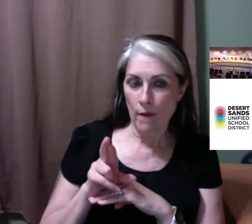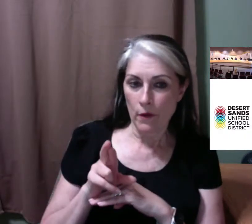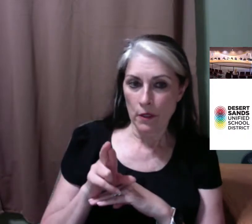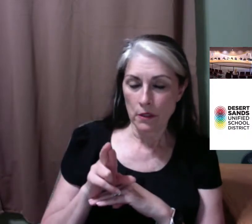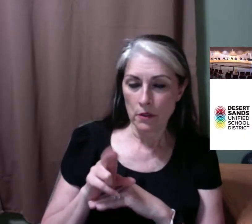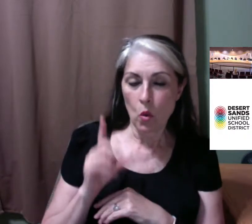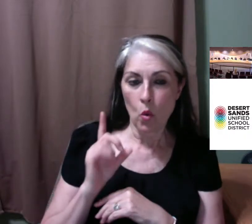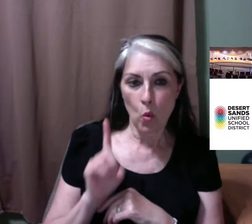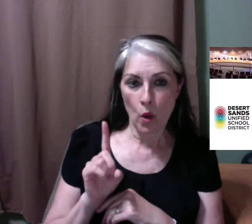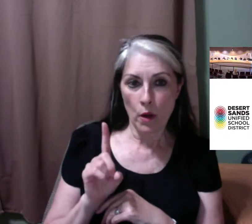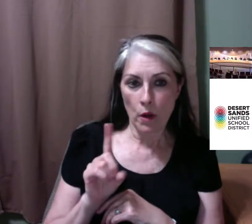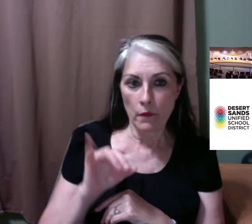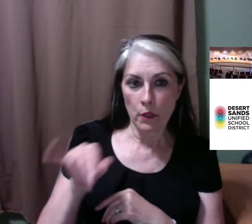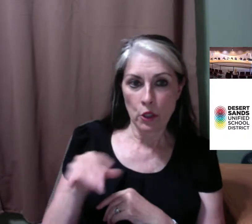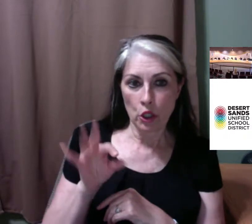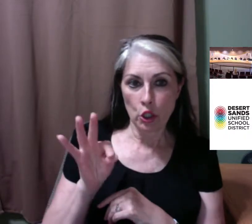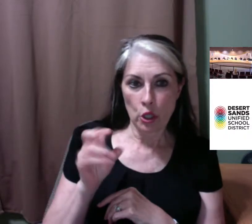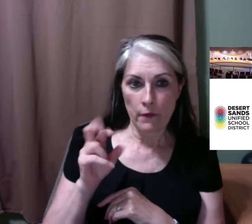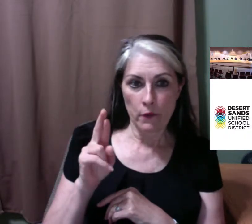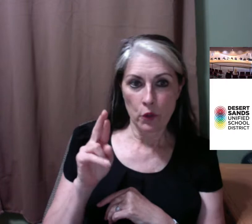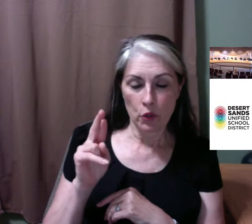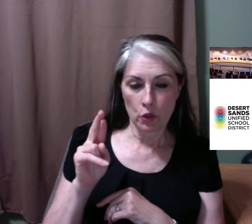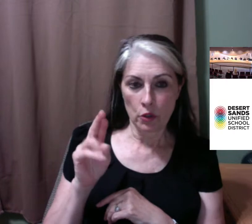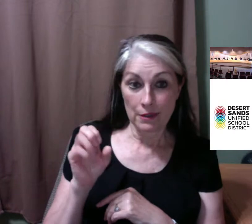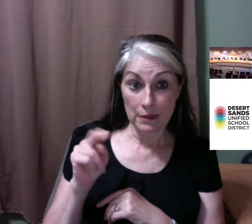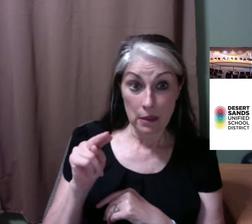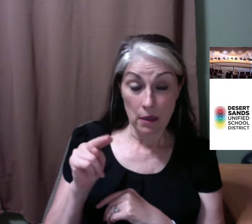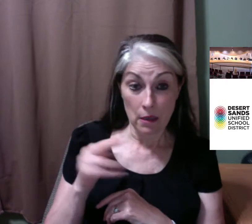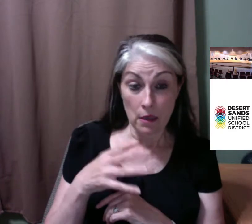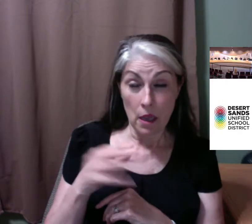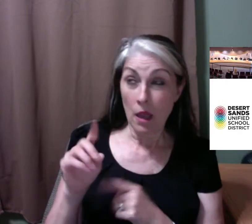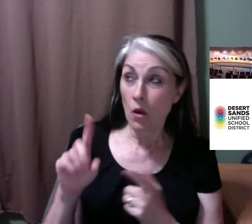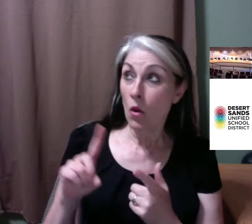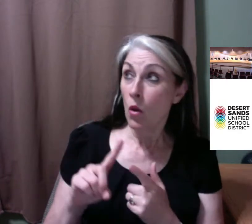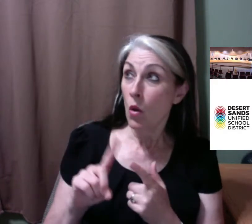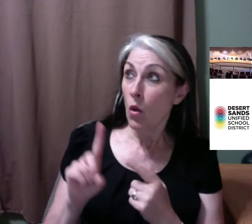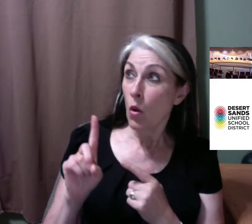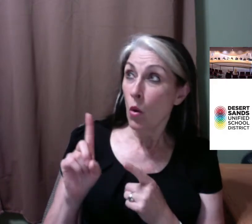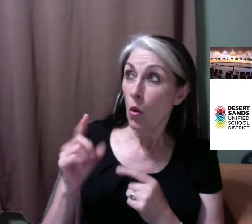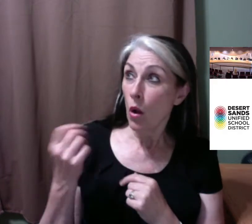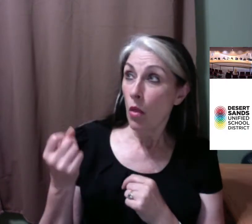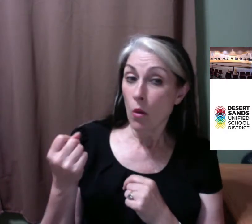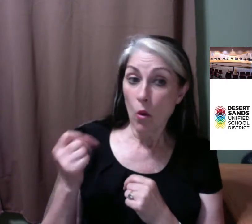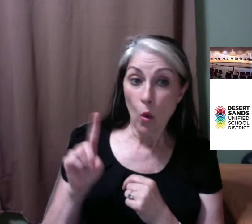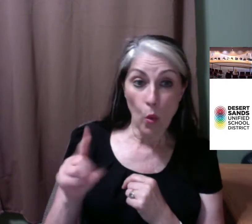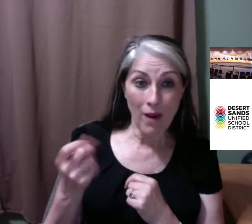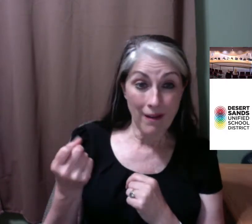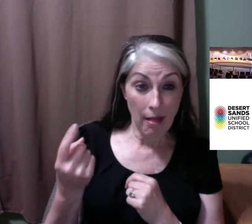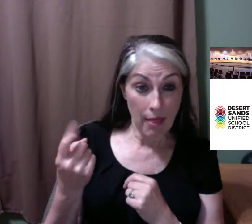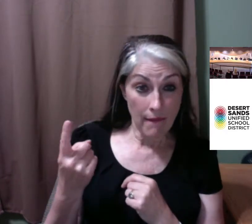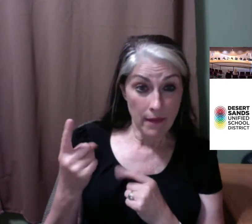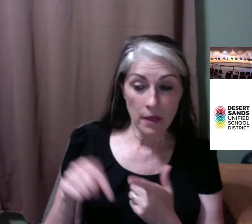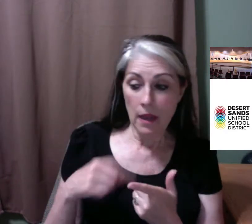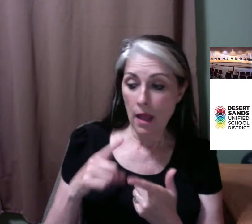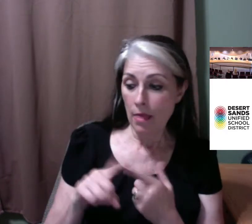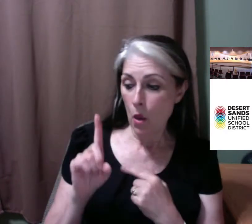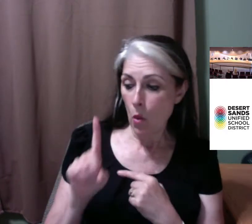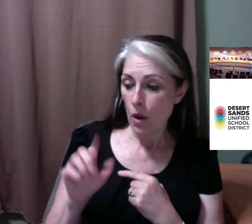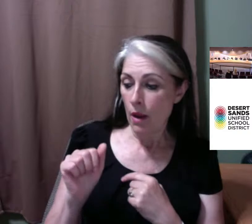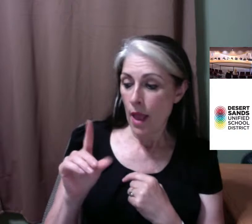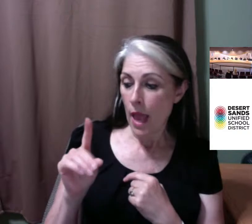on Jefferson and the 111. There's one on